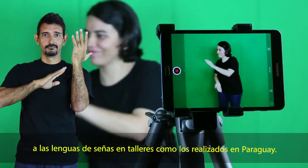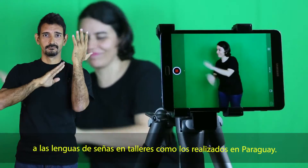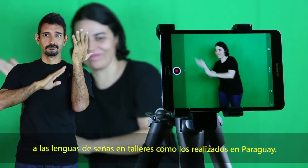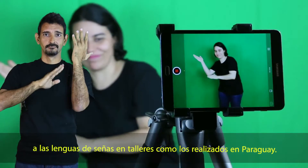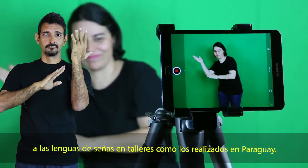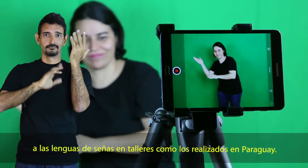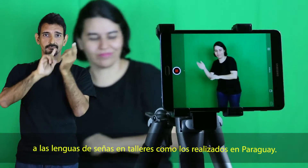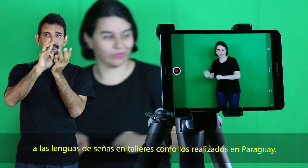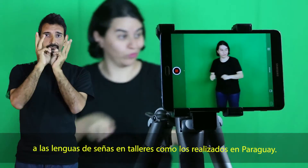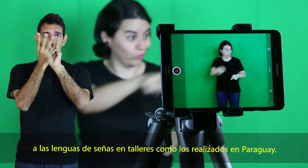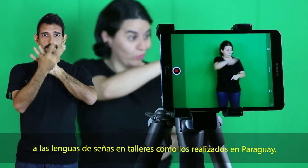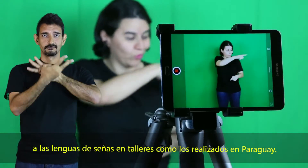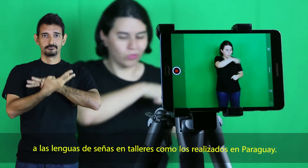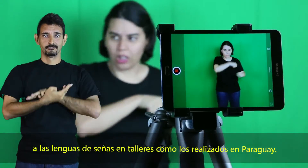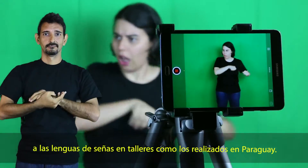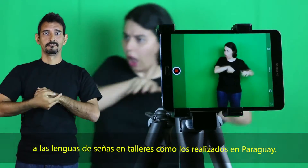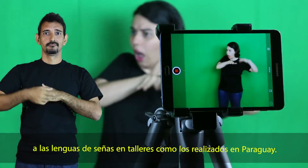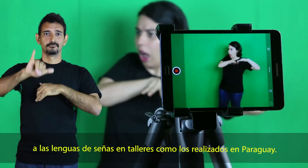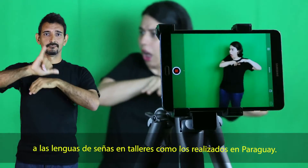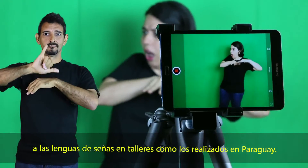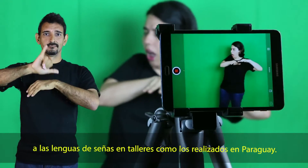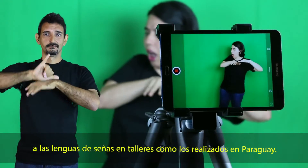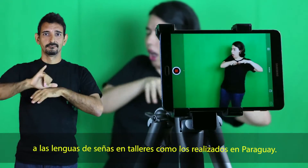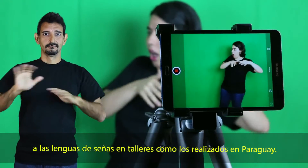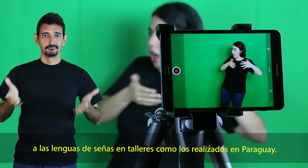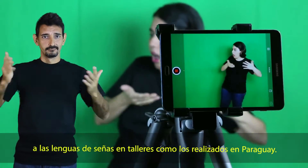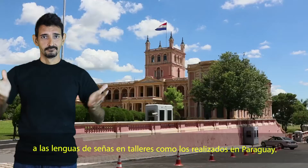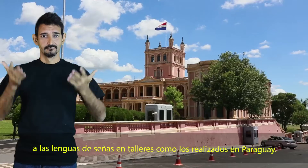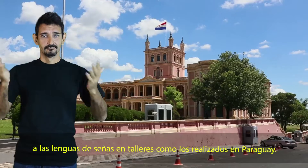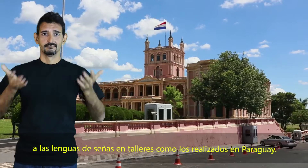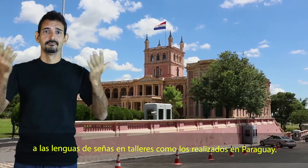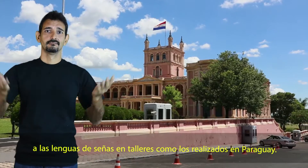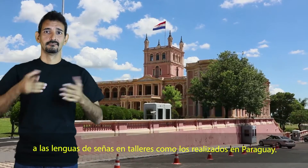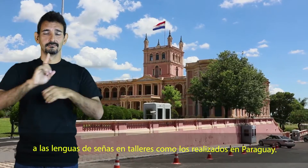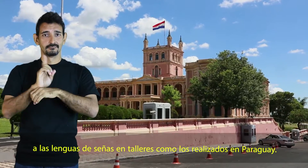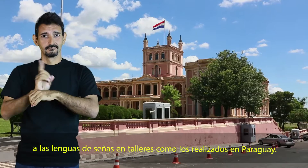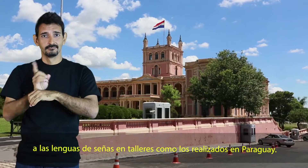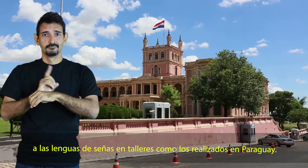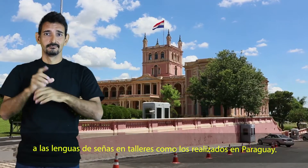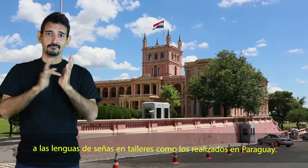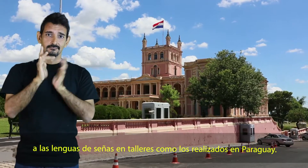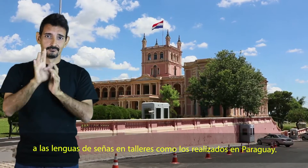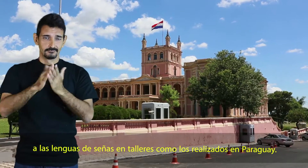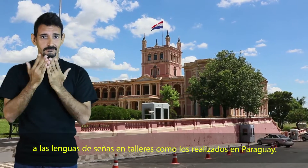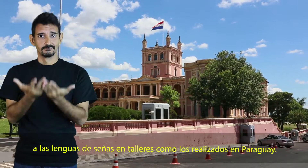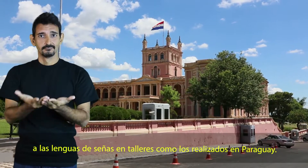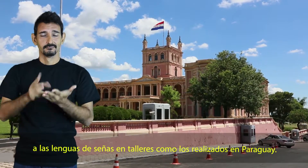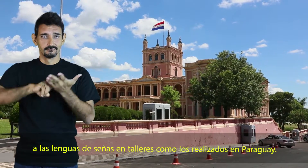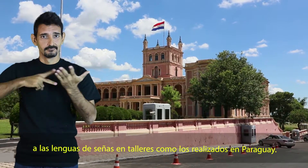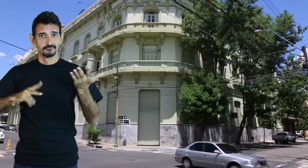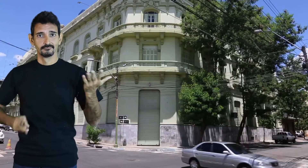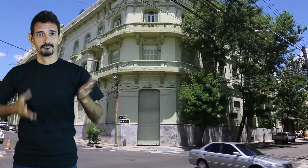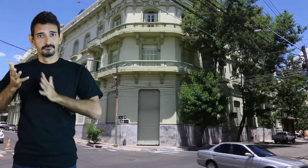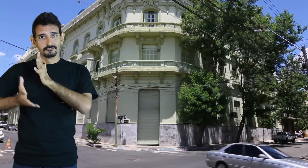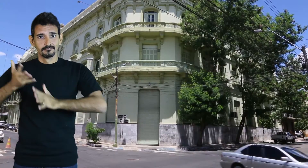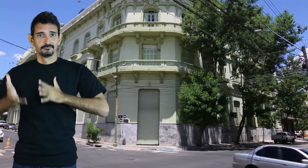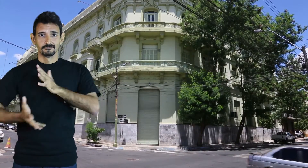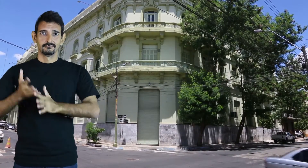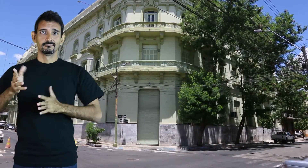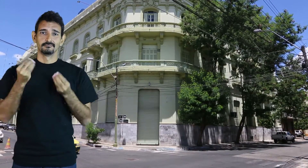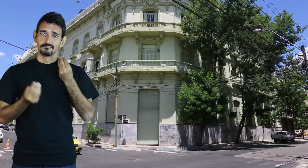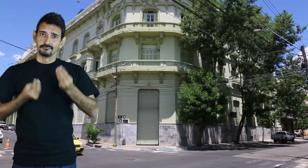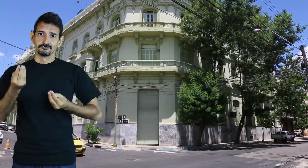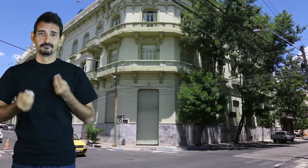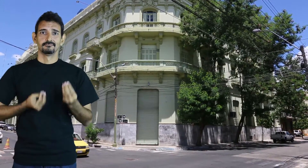church and to accelerate the biblical translation to sign languages, just like what is happening in Paraguay.